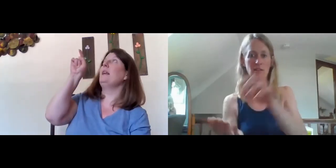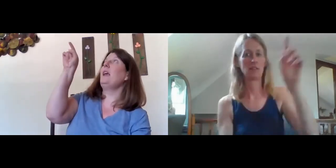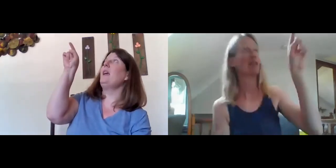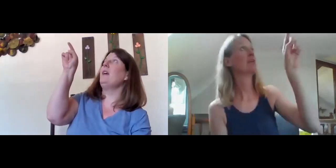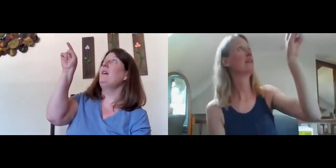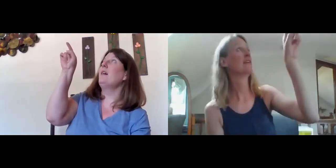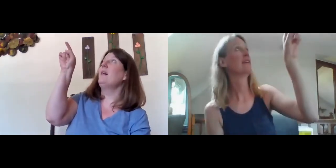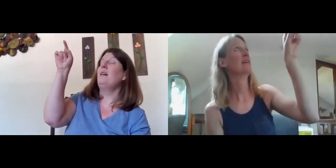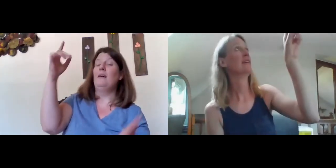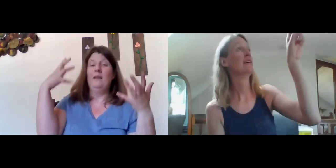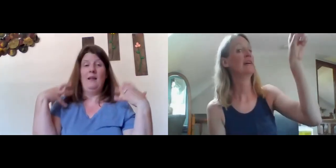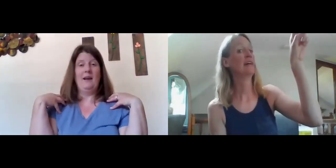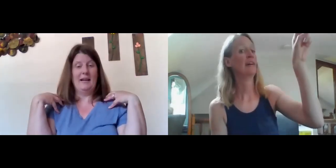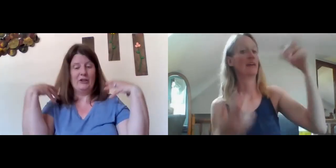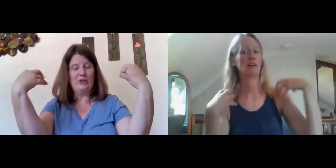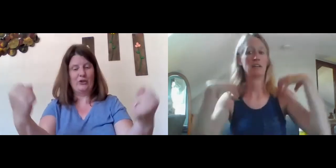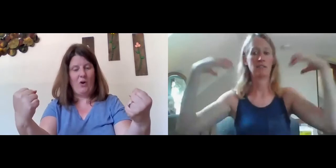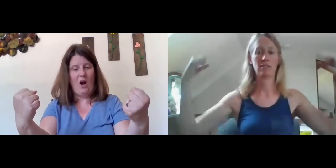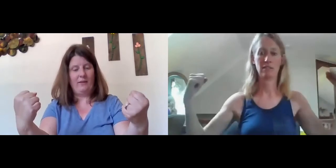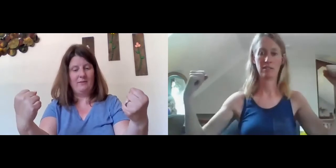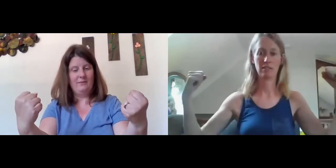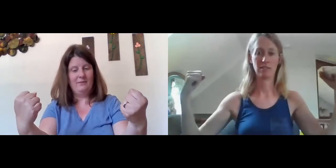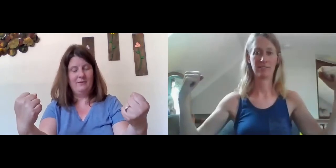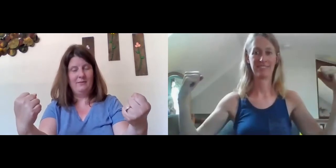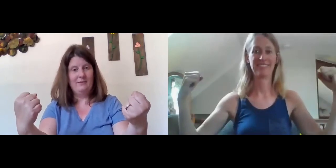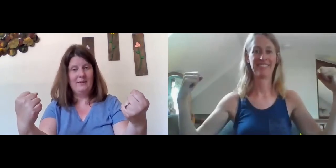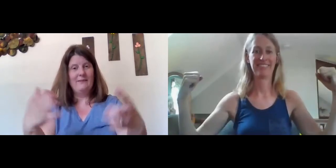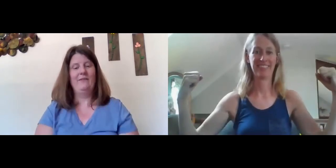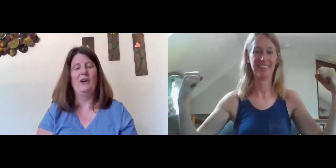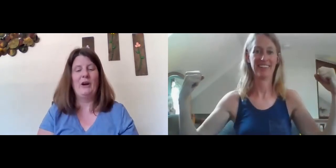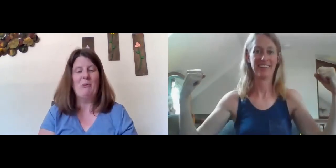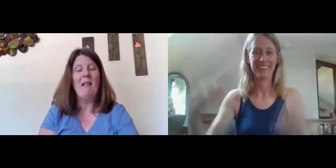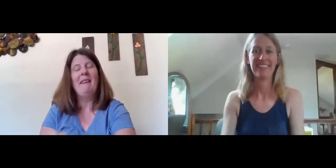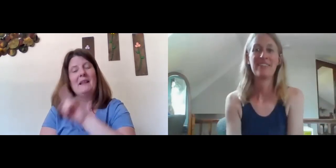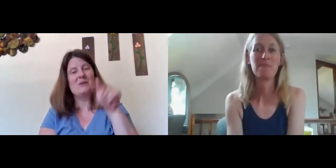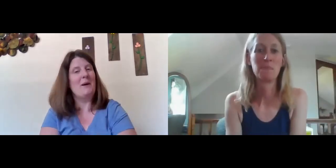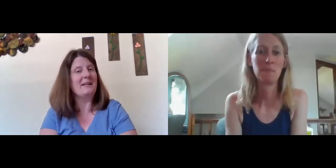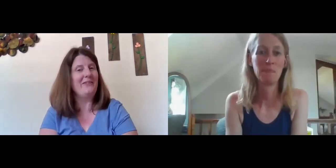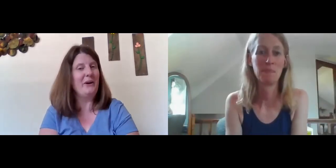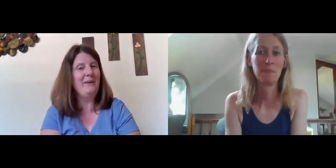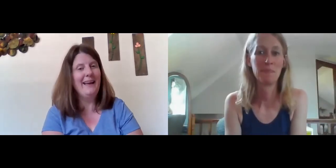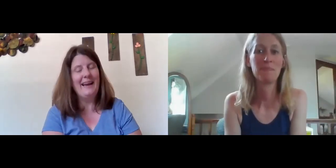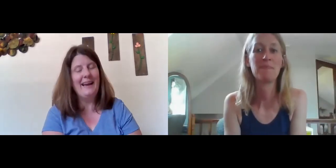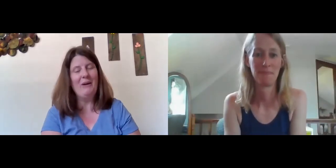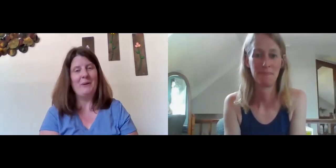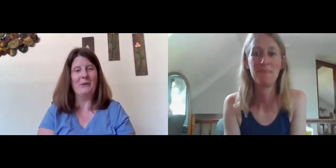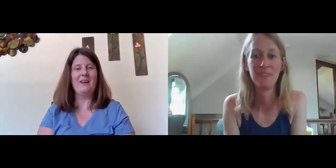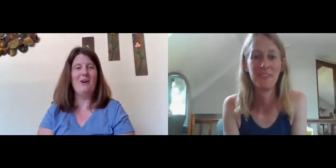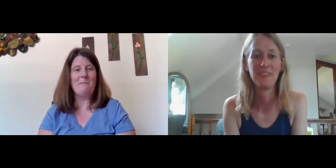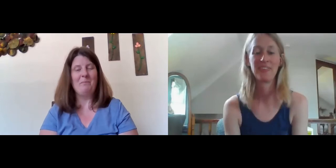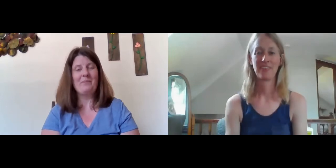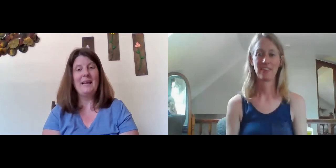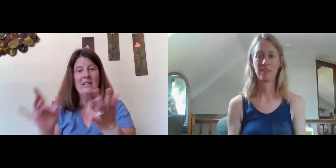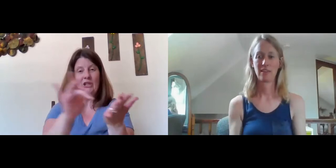but he is strong. Very cool. Let's go back to the very beginning. Here we